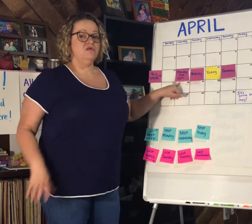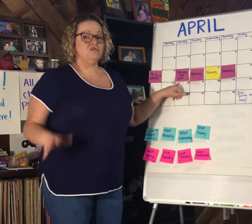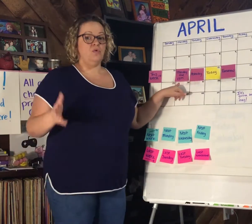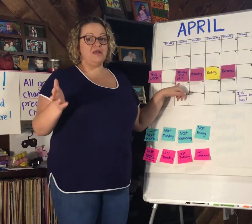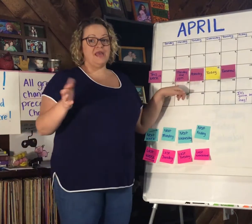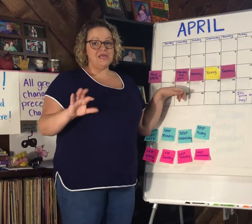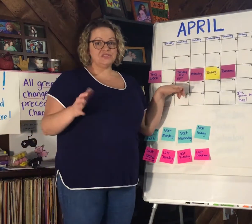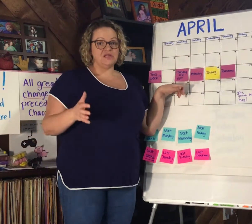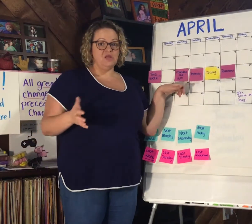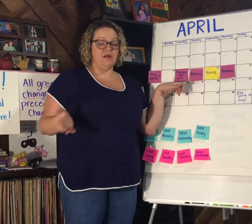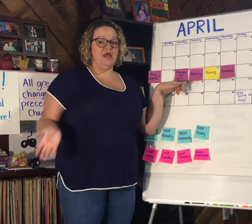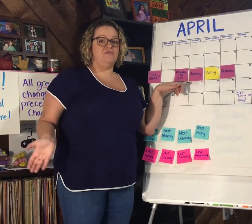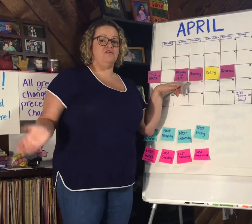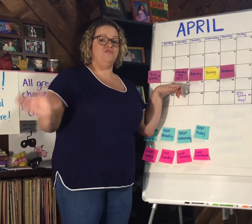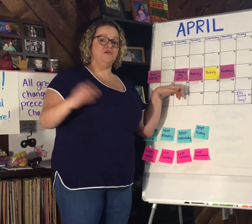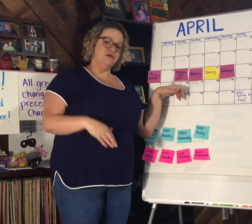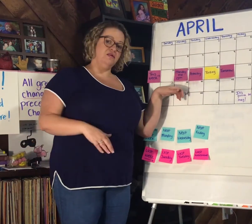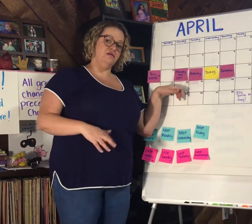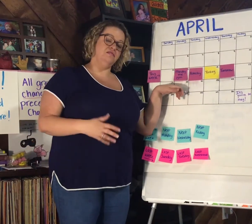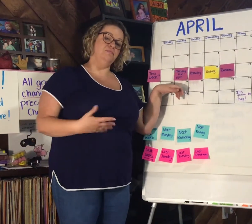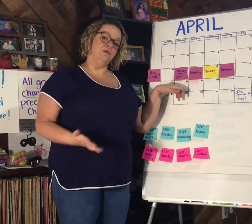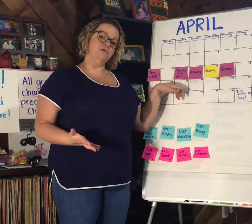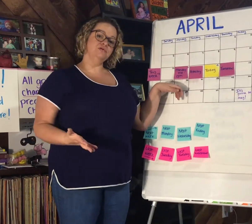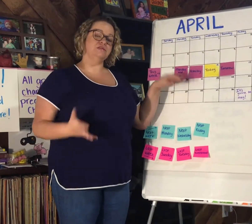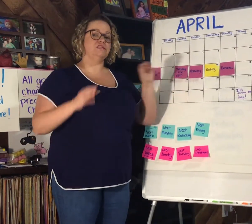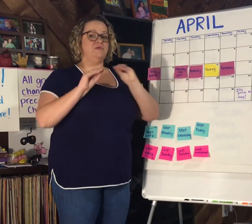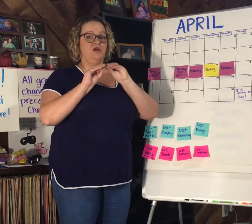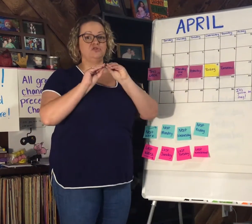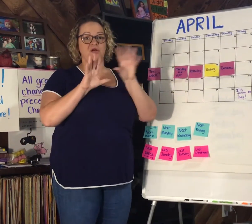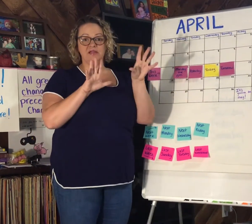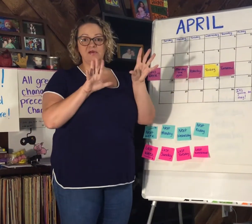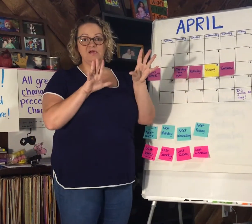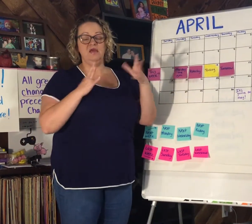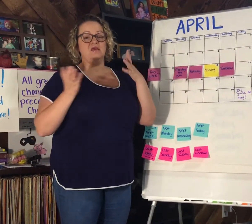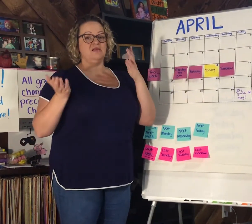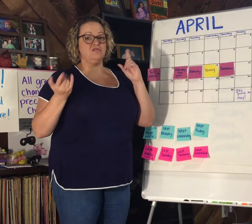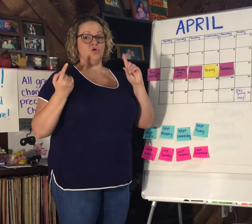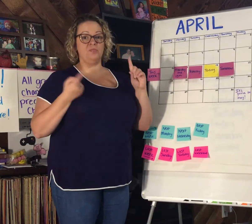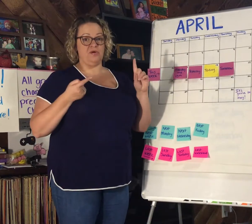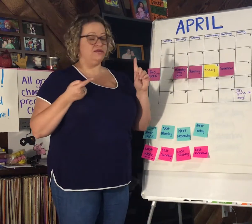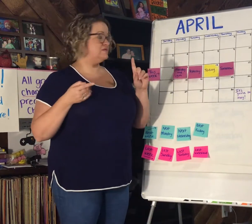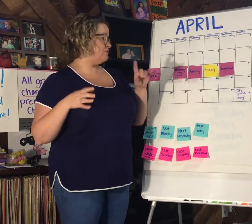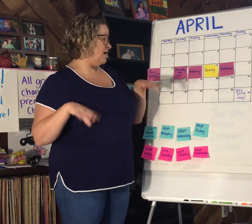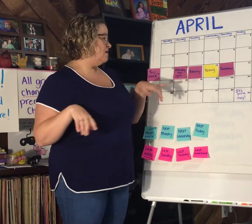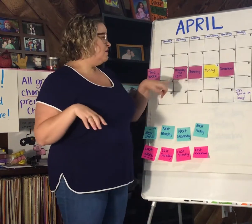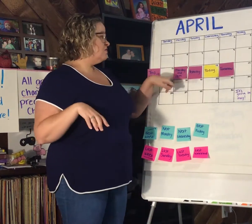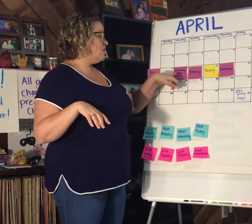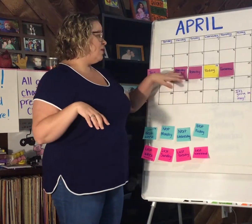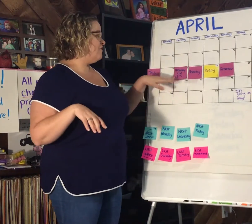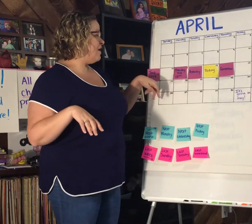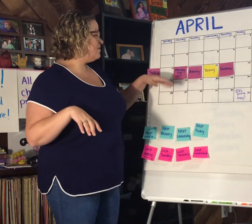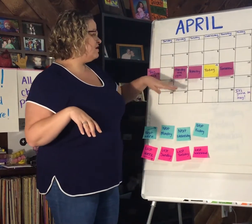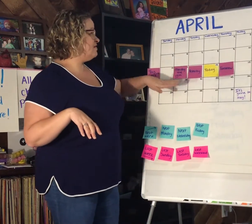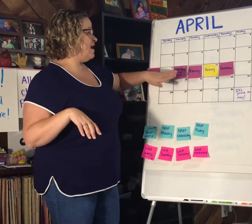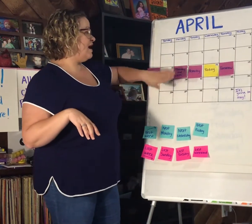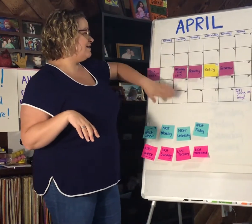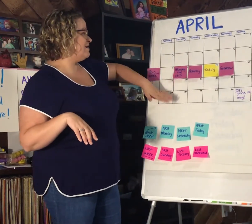So occasionally you might have to fill in some numbers just to be extra clear, because that's the whole point. Okay. So if I was going to say I did something